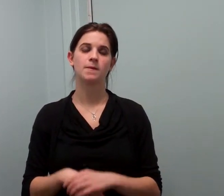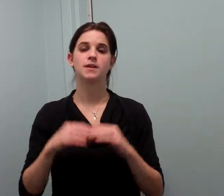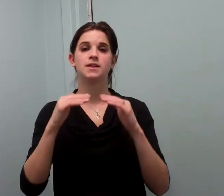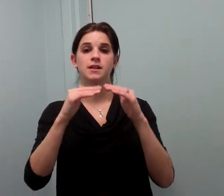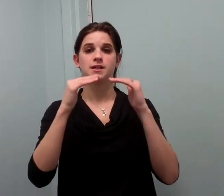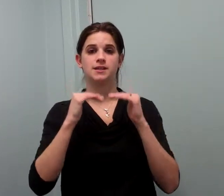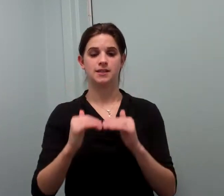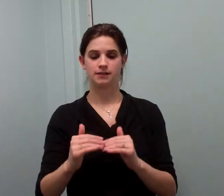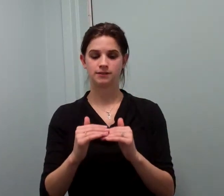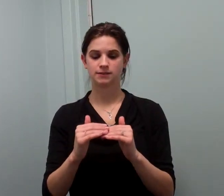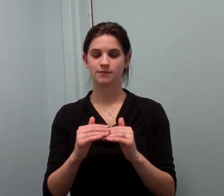Saturated.